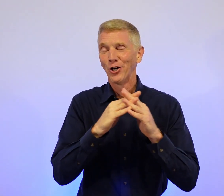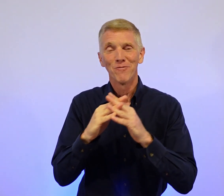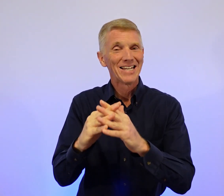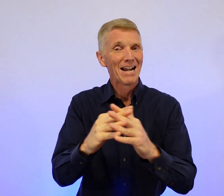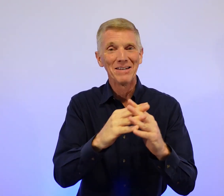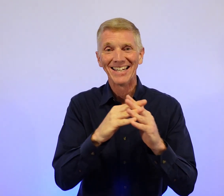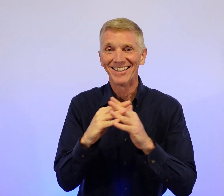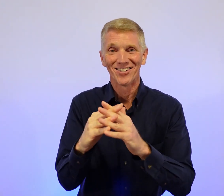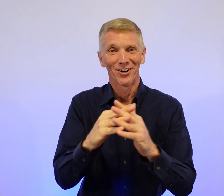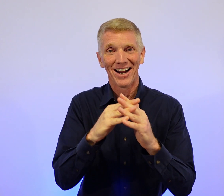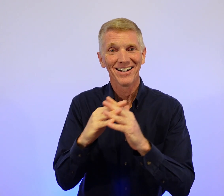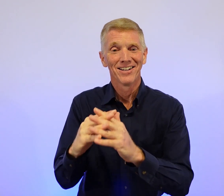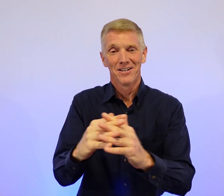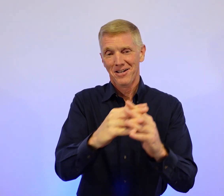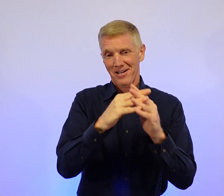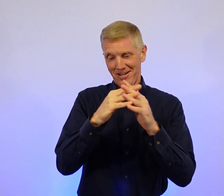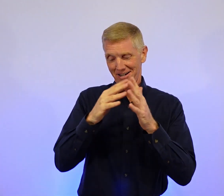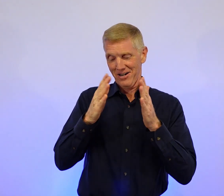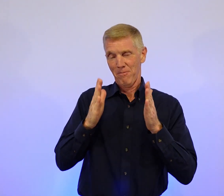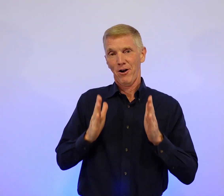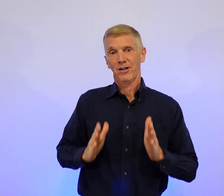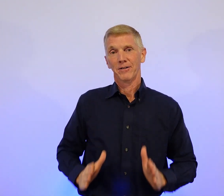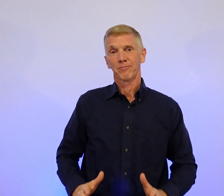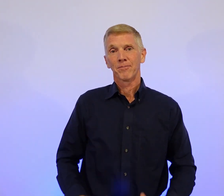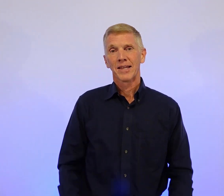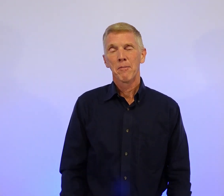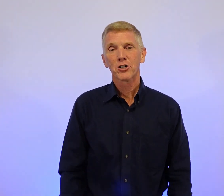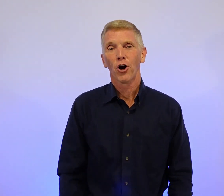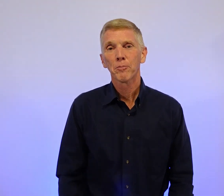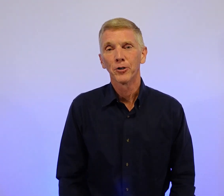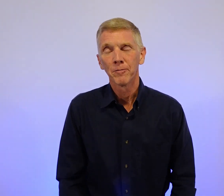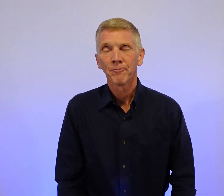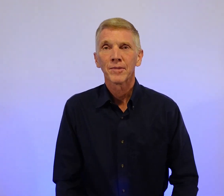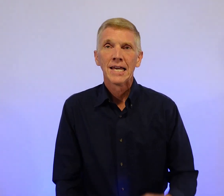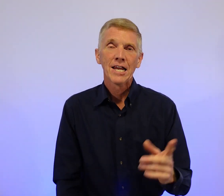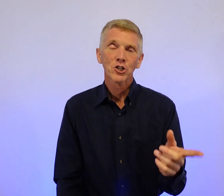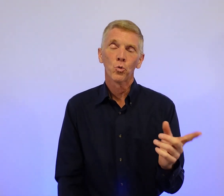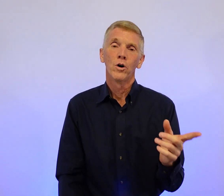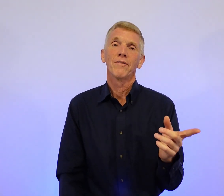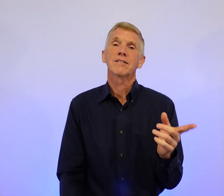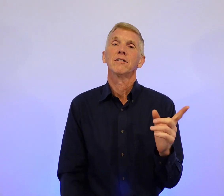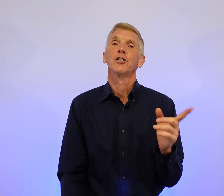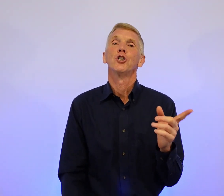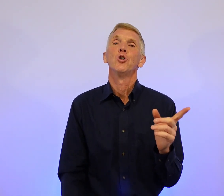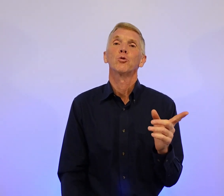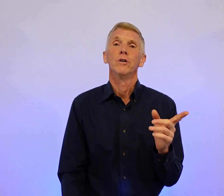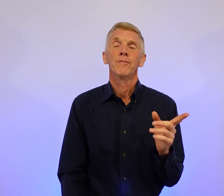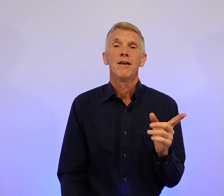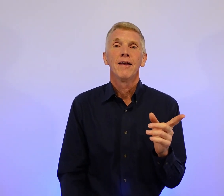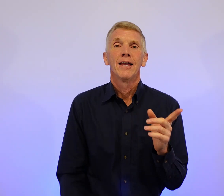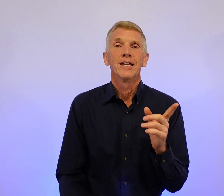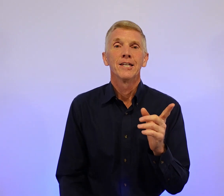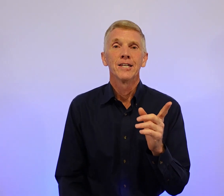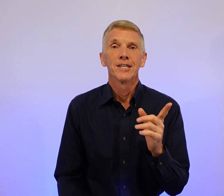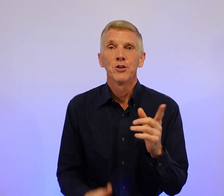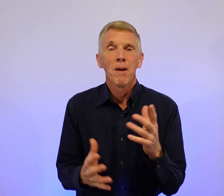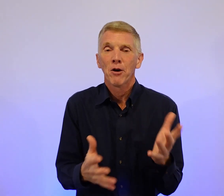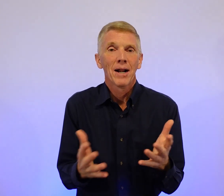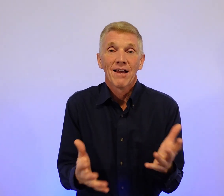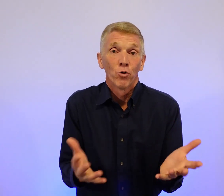you've got me getting this, all right? An American. How about a carpenter? Here's one that's a little unusual. You may or may not have worked